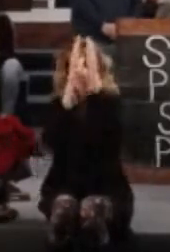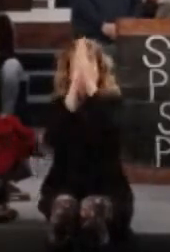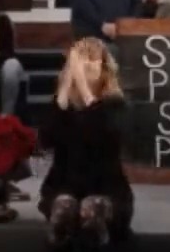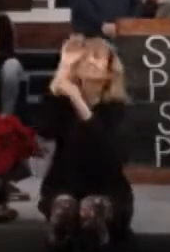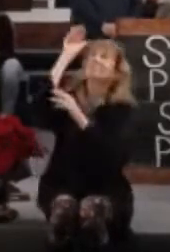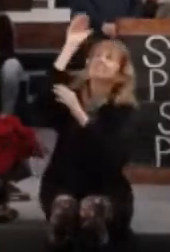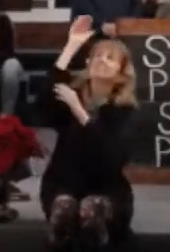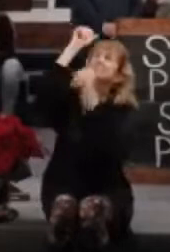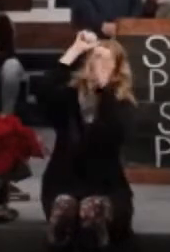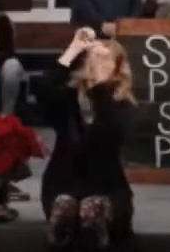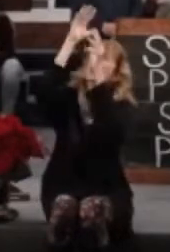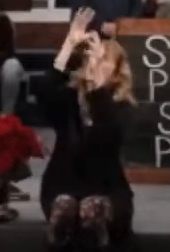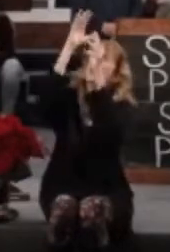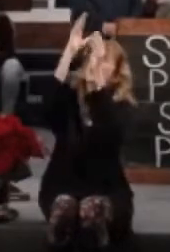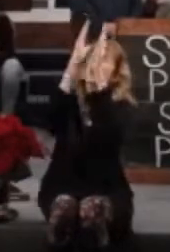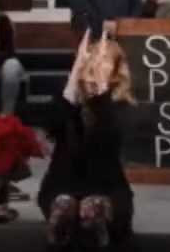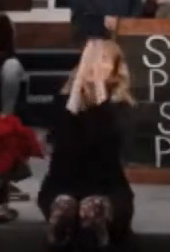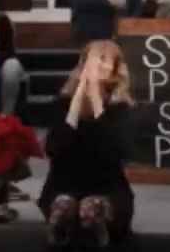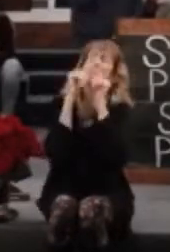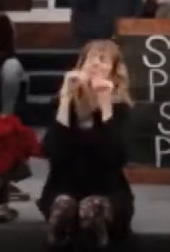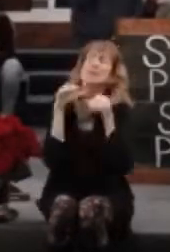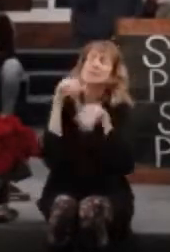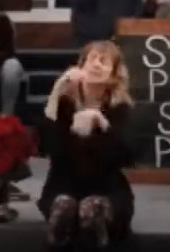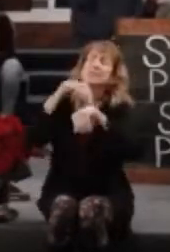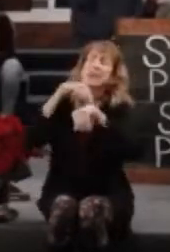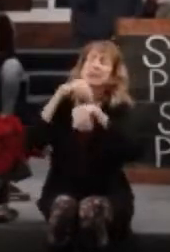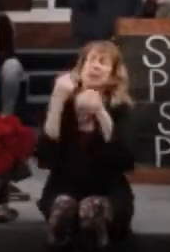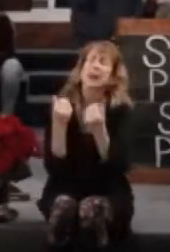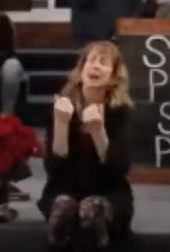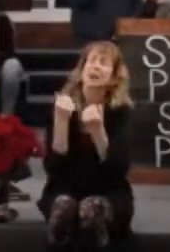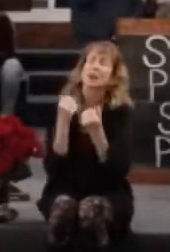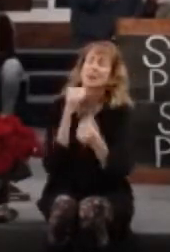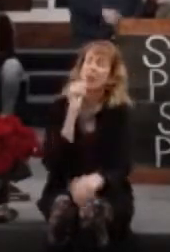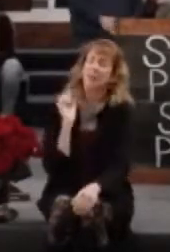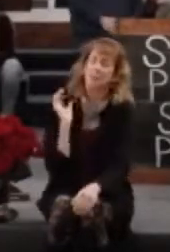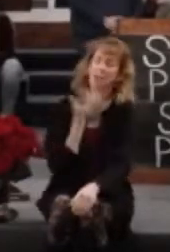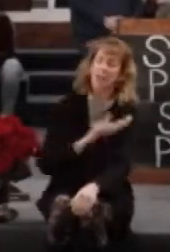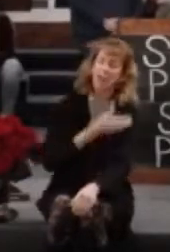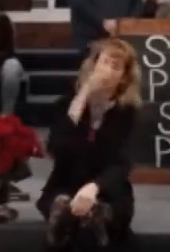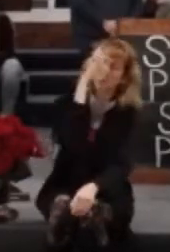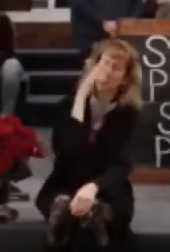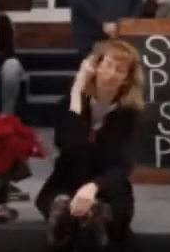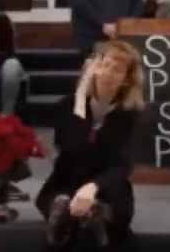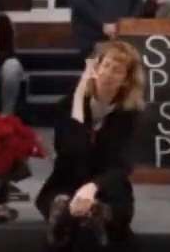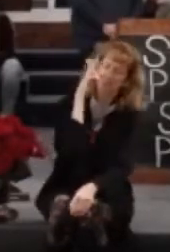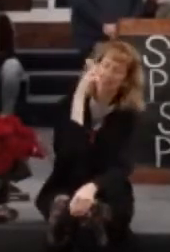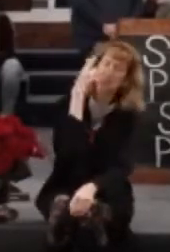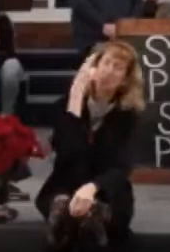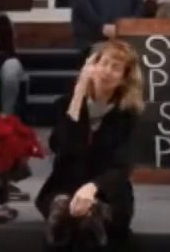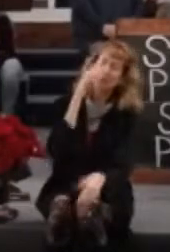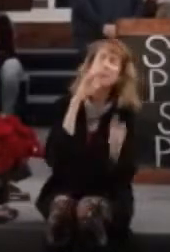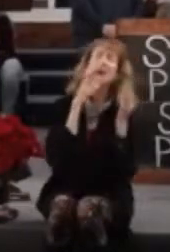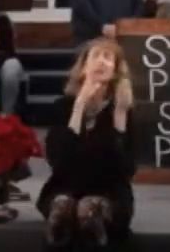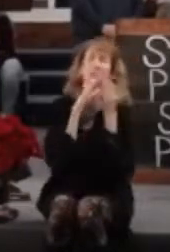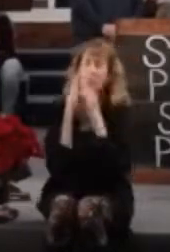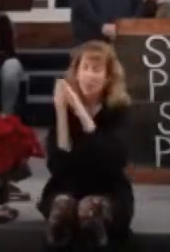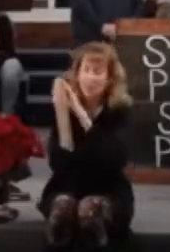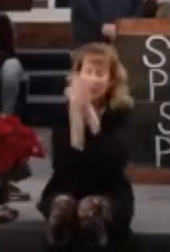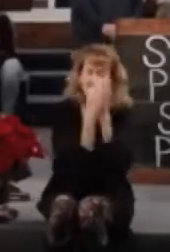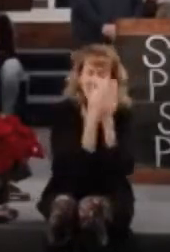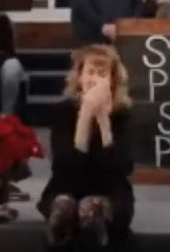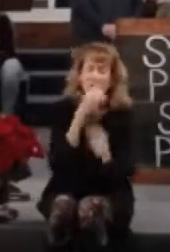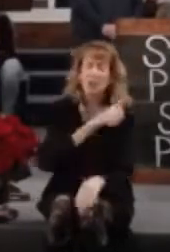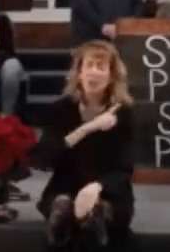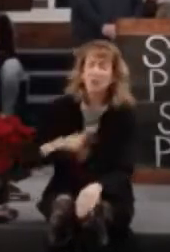ask that you bless this time here. Not for our sake, but for the community's sake. Lord, let us